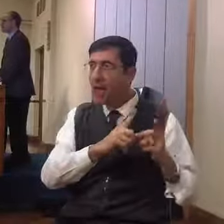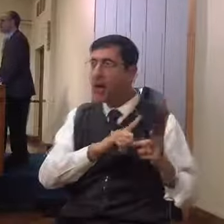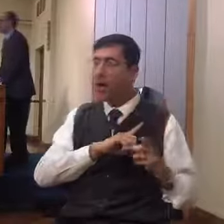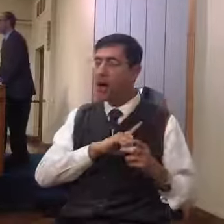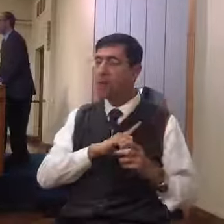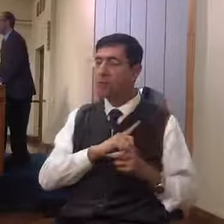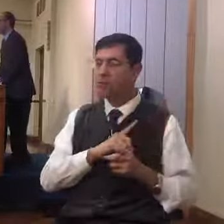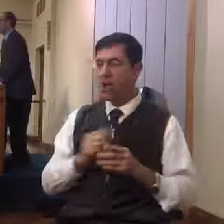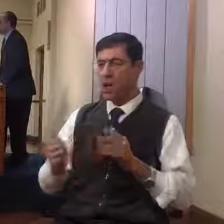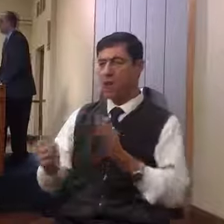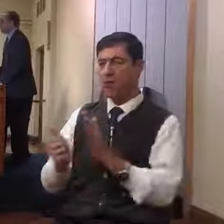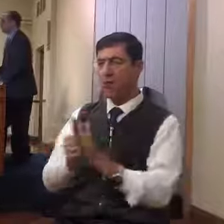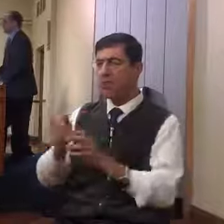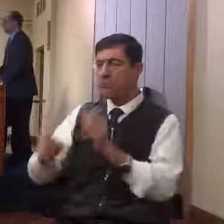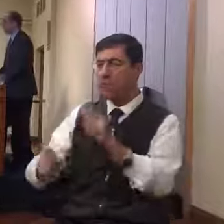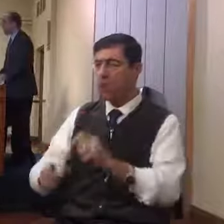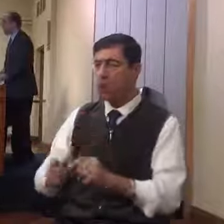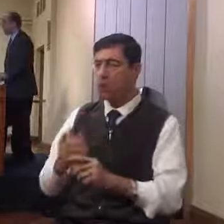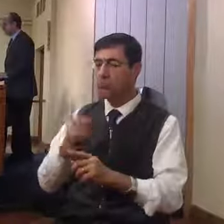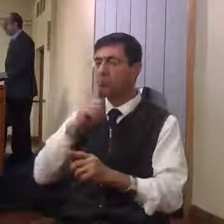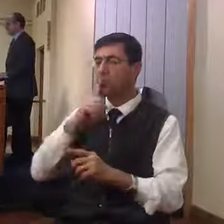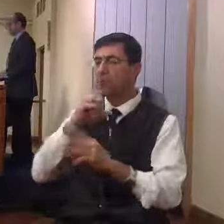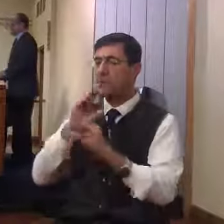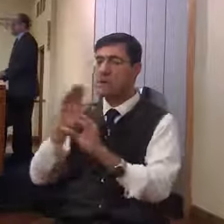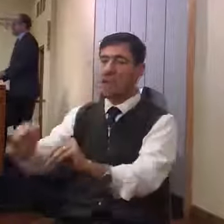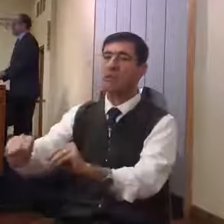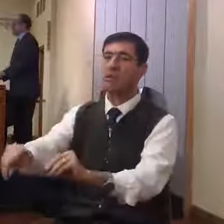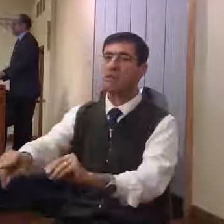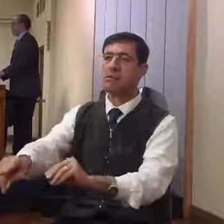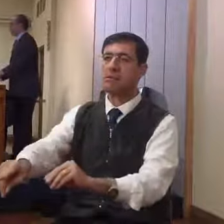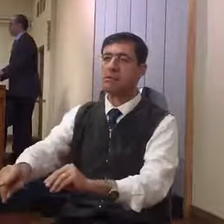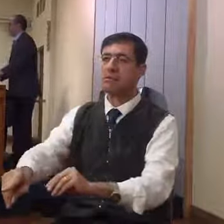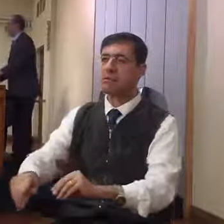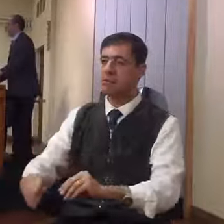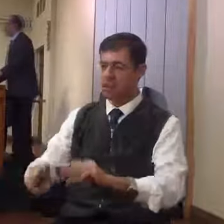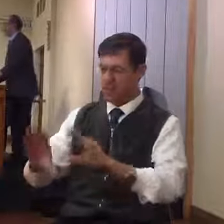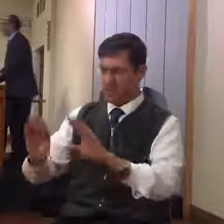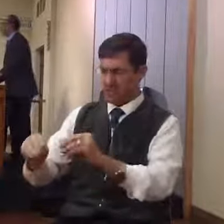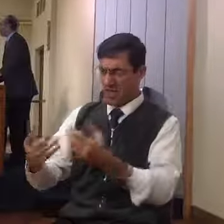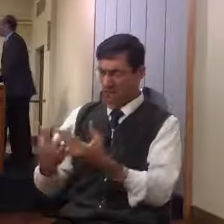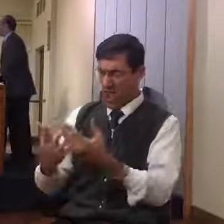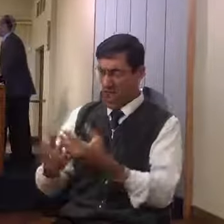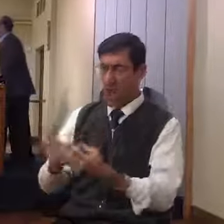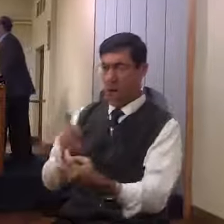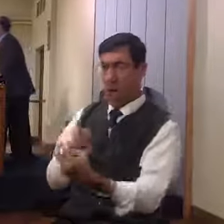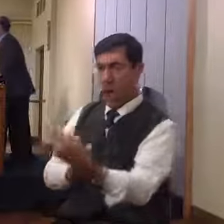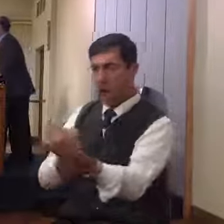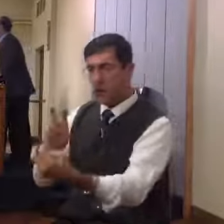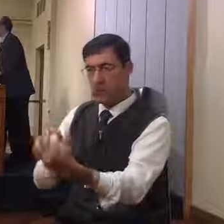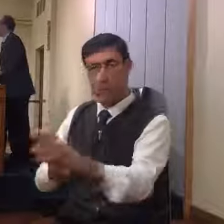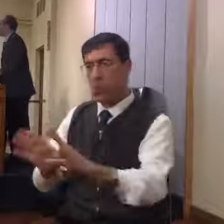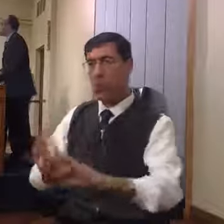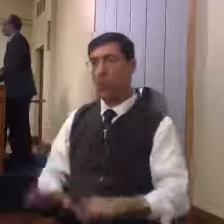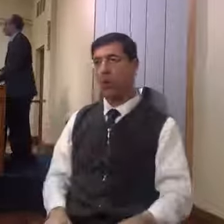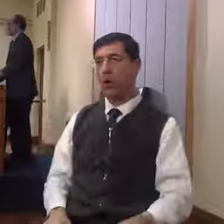them with what? Not with arguments, but to silence them with our good works.